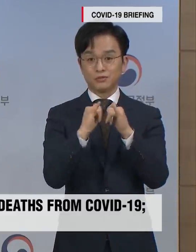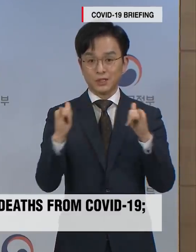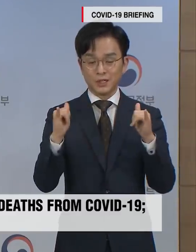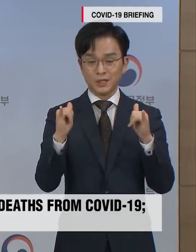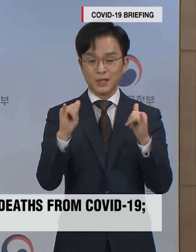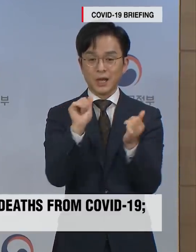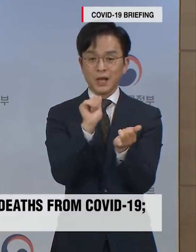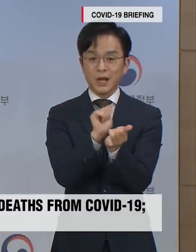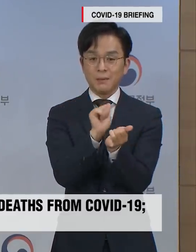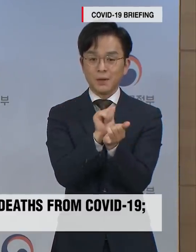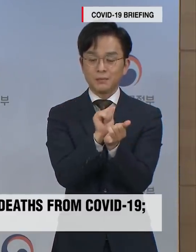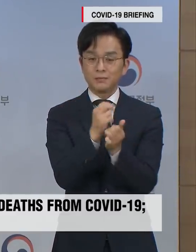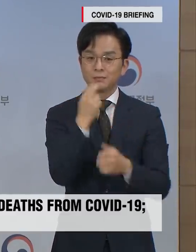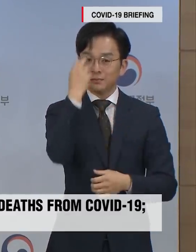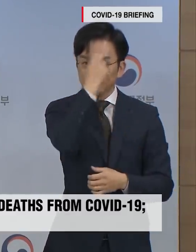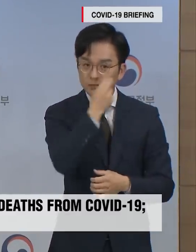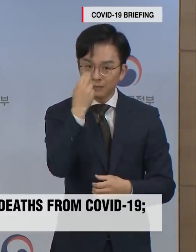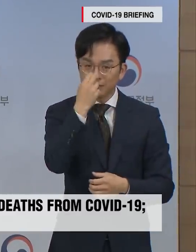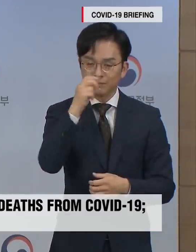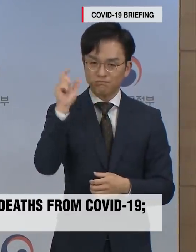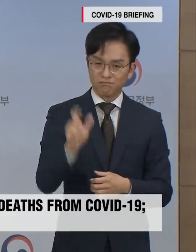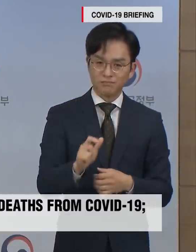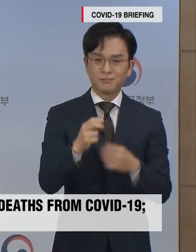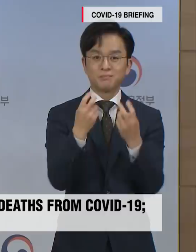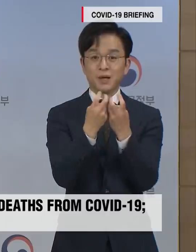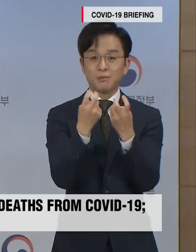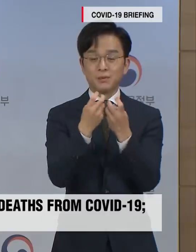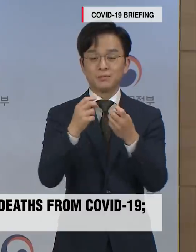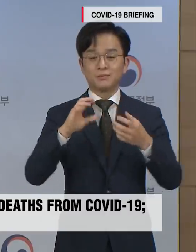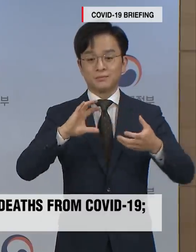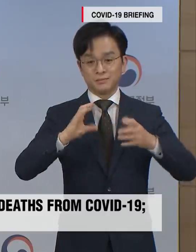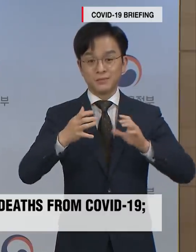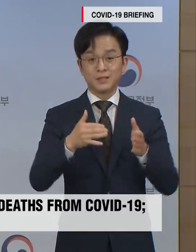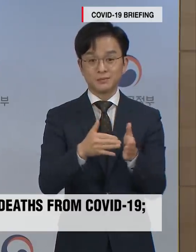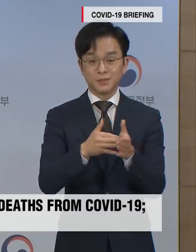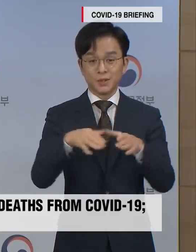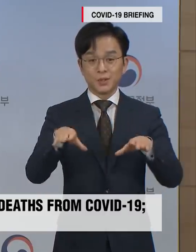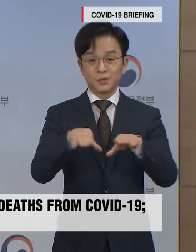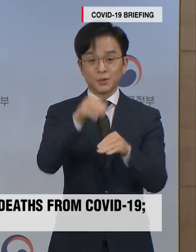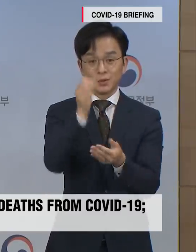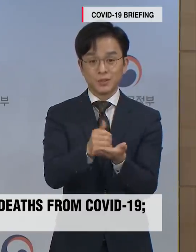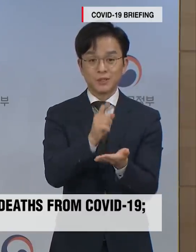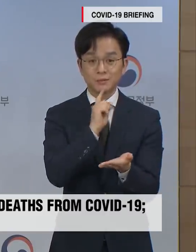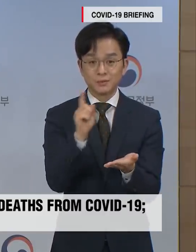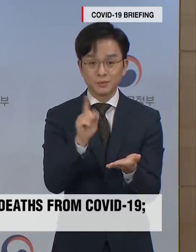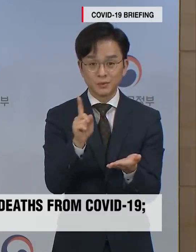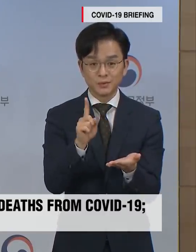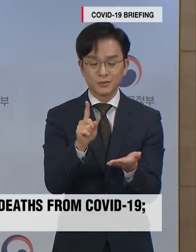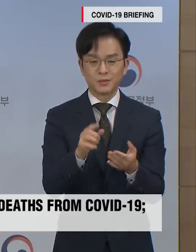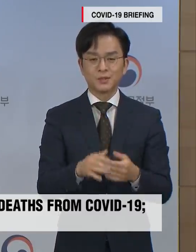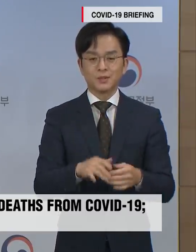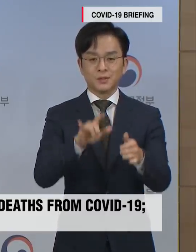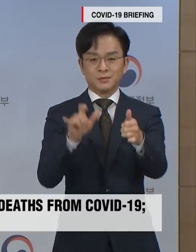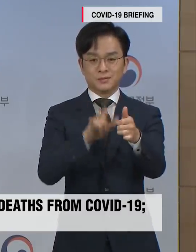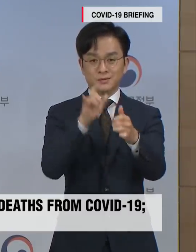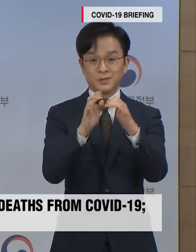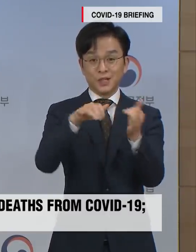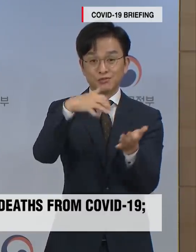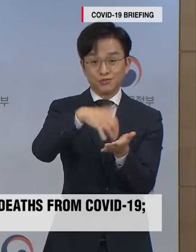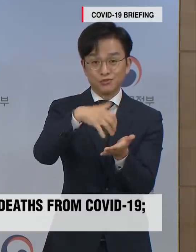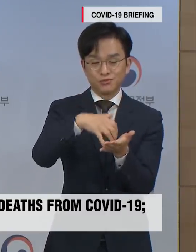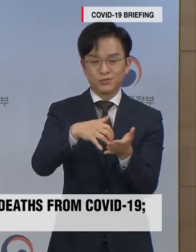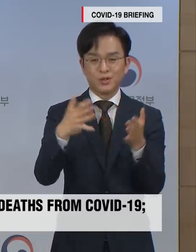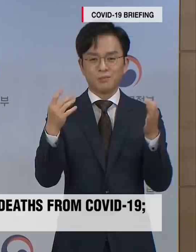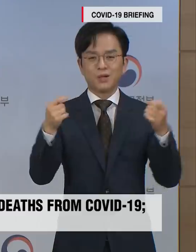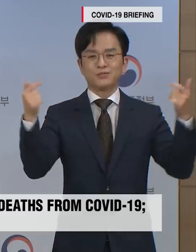and also strengthening the measures to prevent the infection from those coming in from abroad. The Prime Minister has said the following.